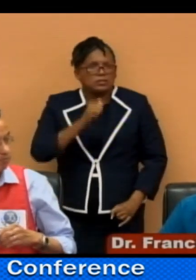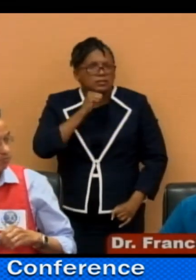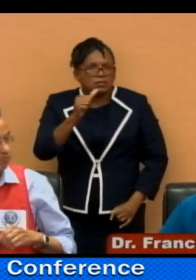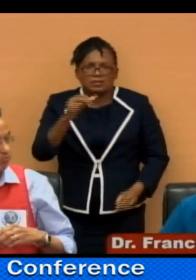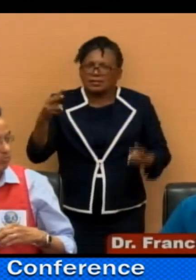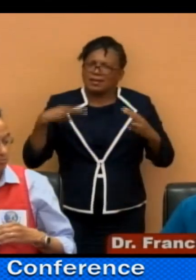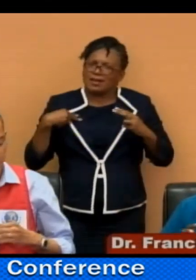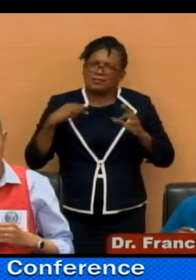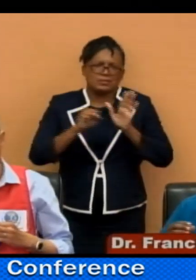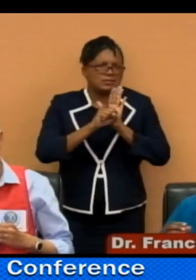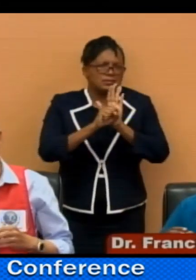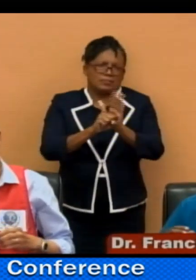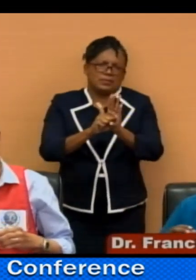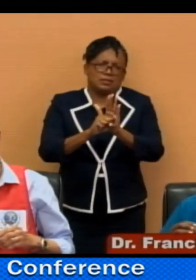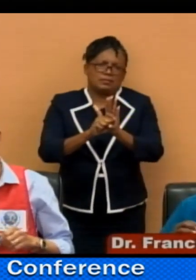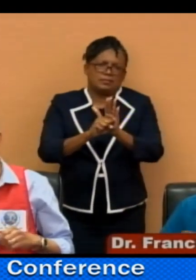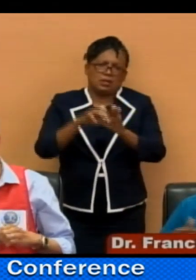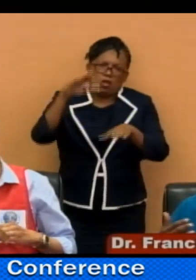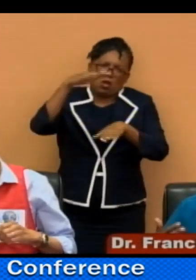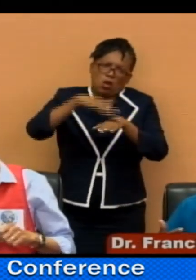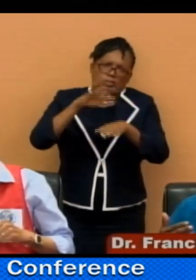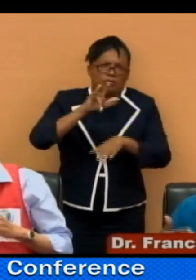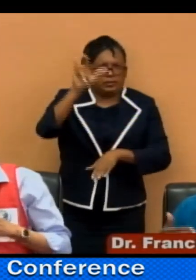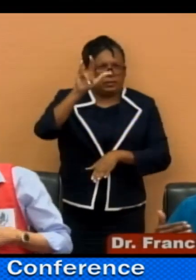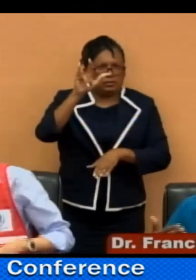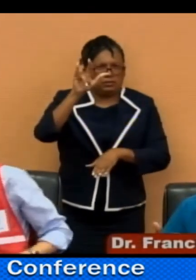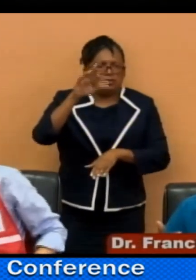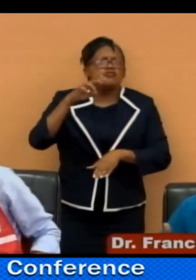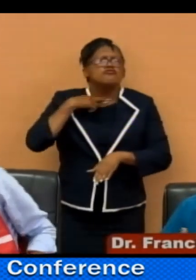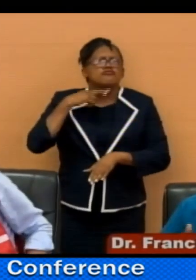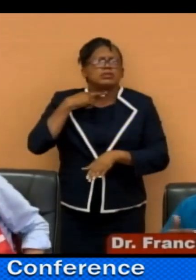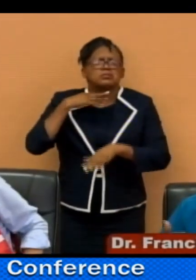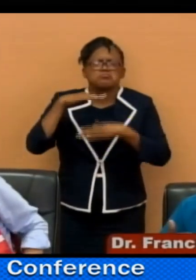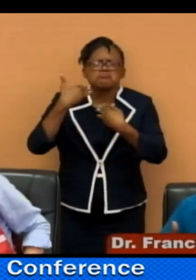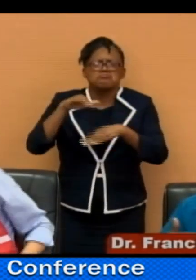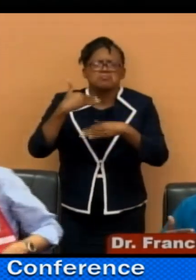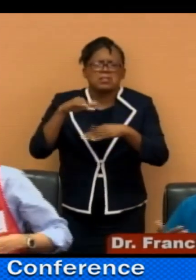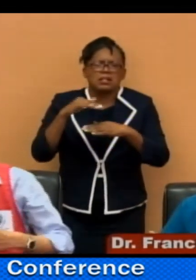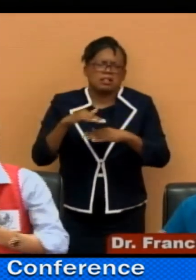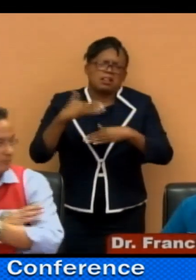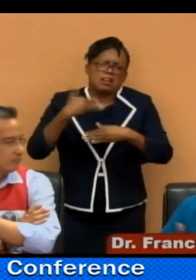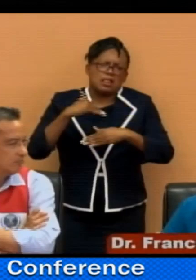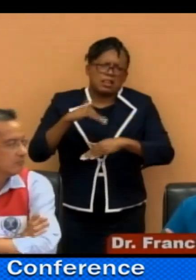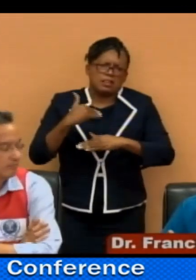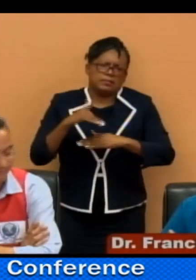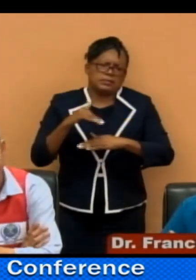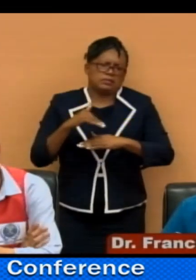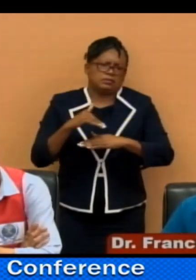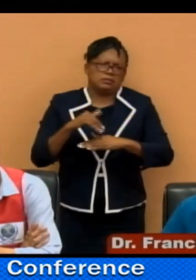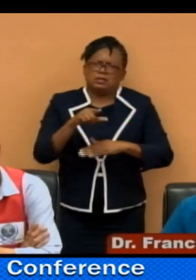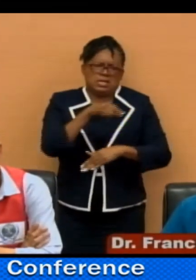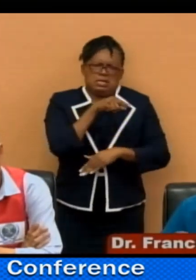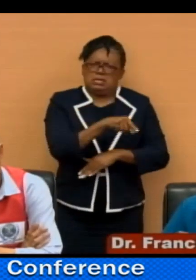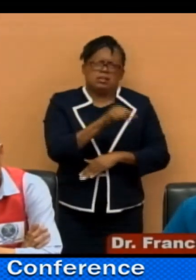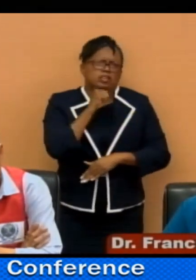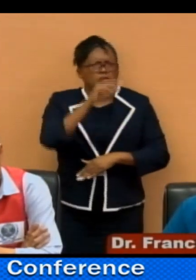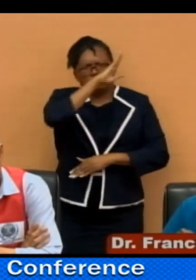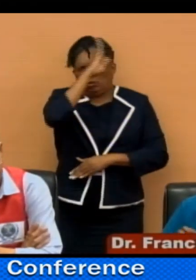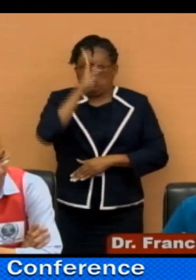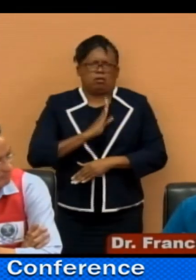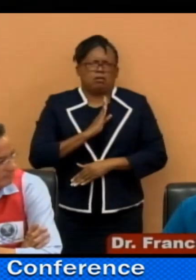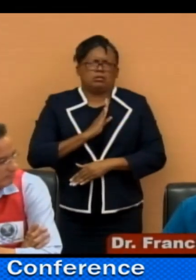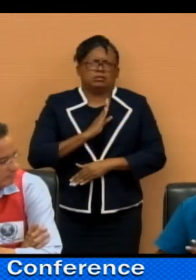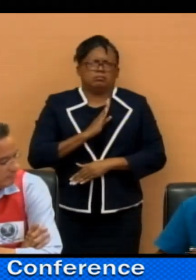time. So the risk is very minimal. I don't say risk is zero because I'm not God, but the risk